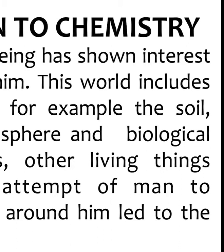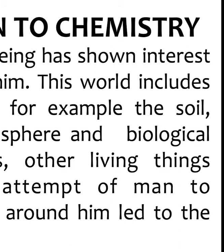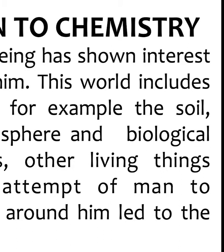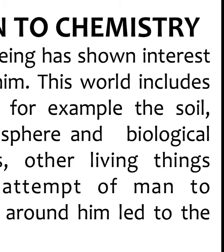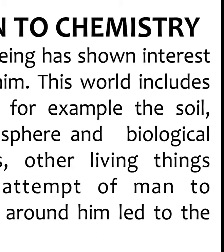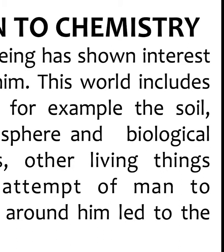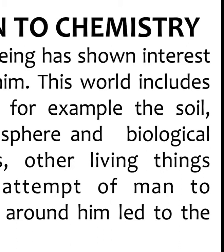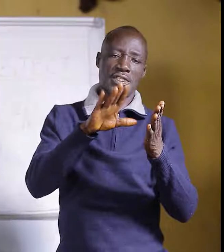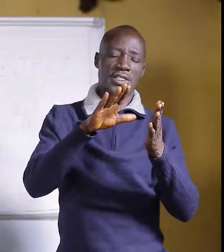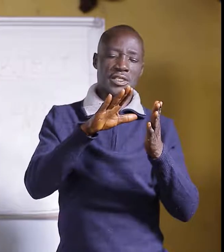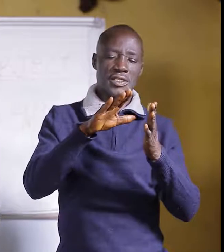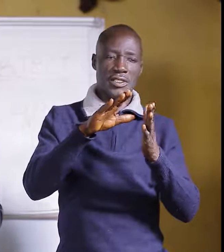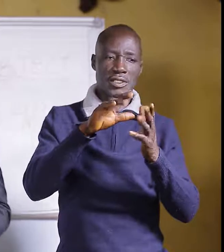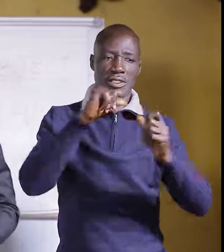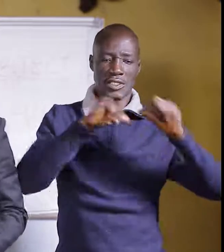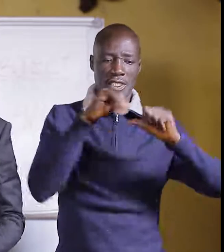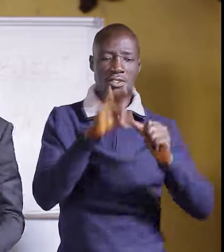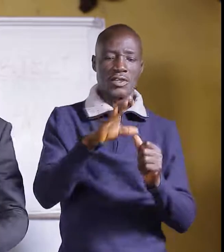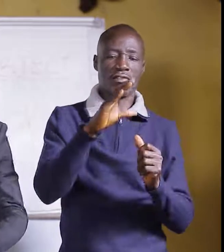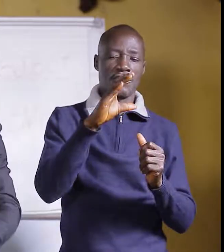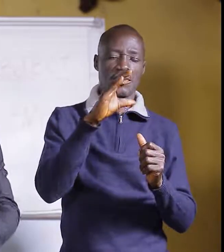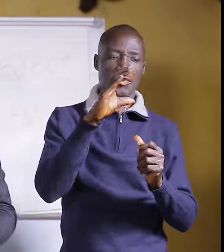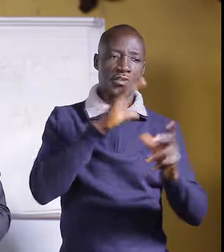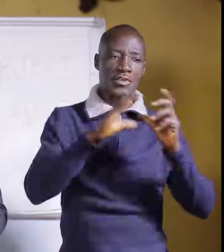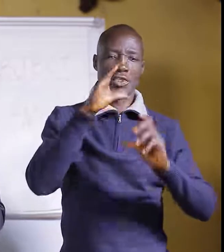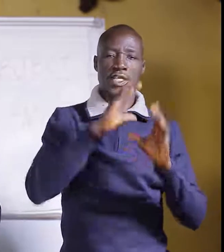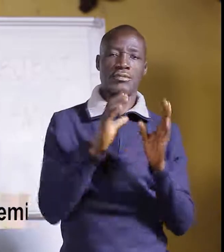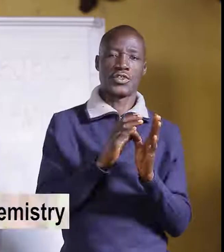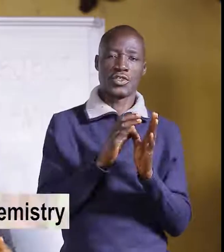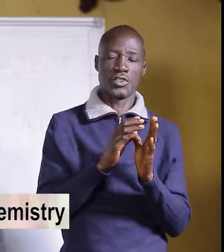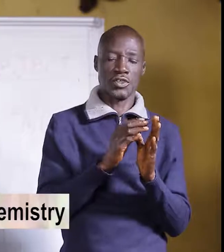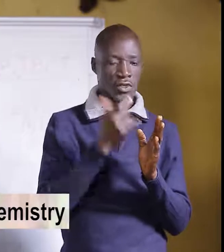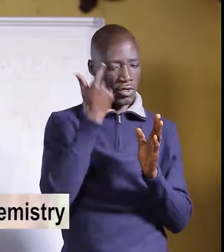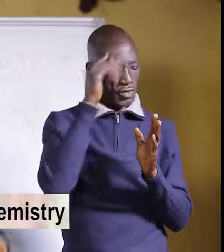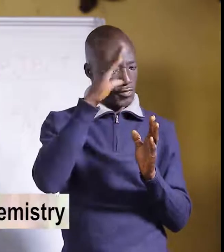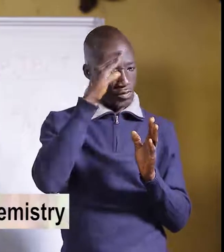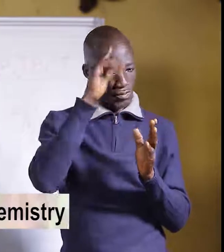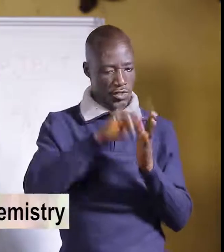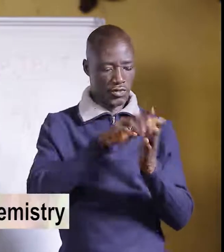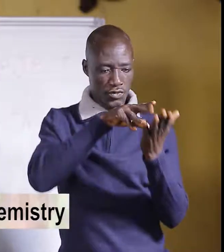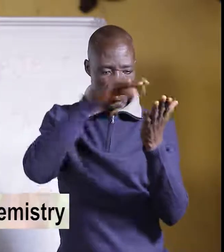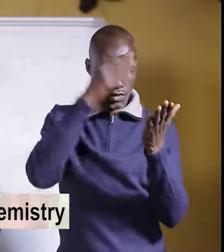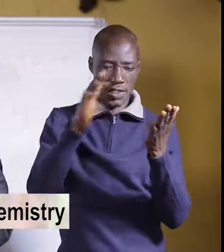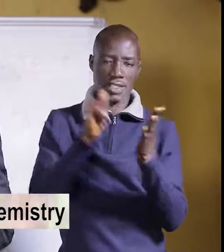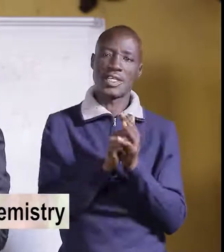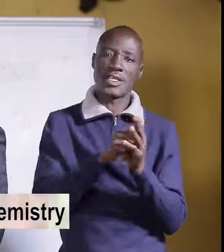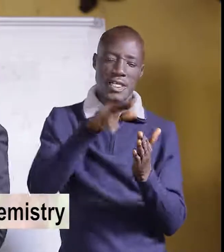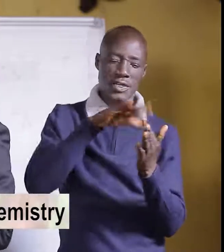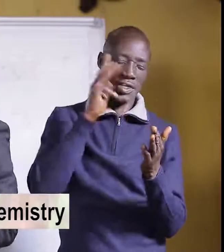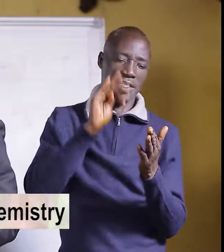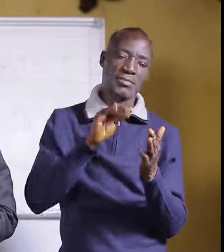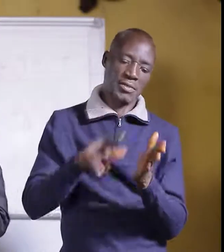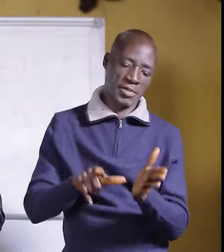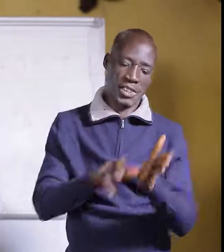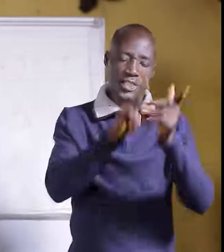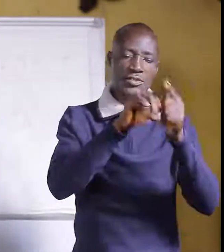of chemistry. Like I said, the attempt by man to study things that happens around him led to the study